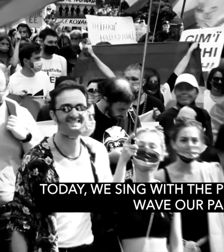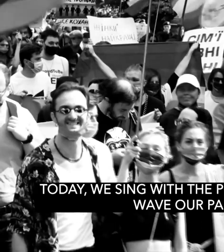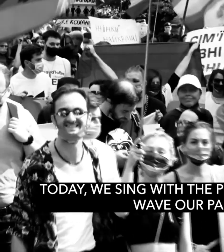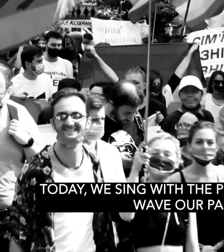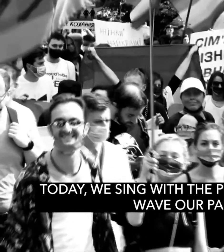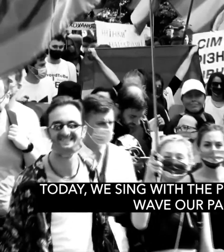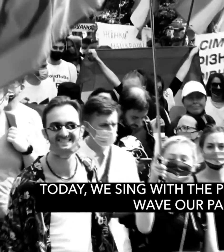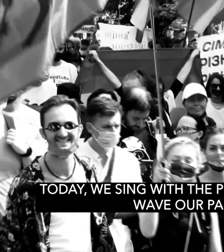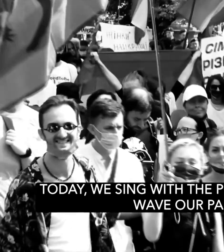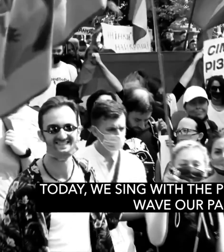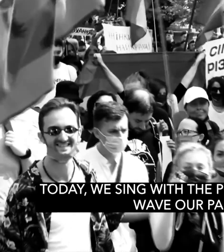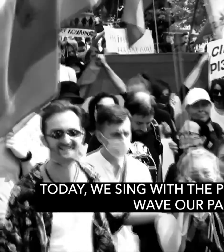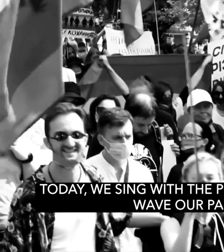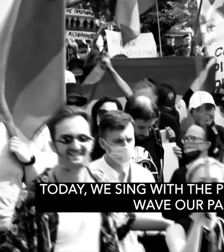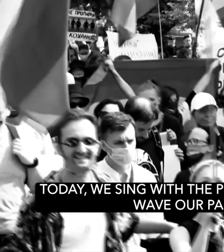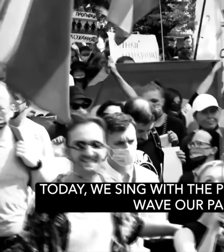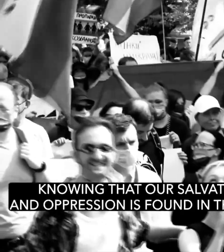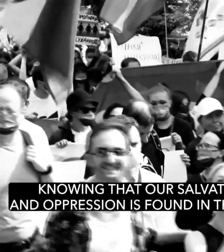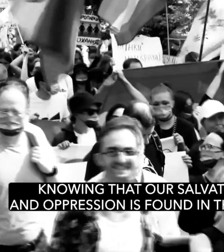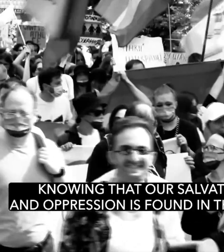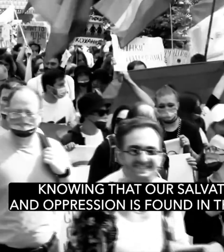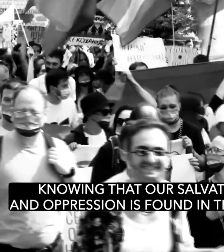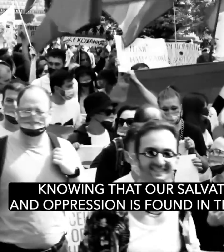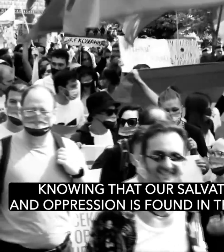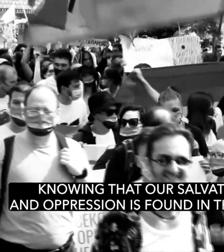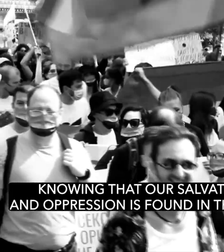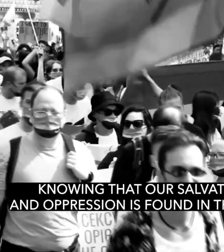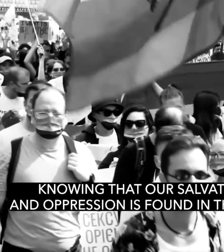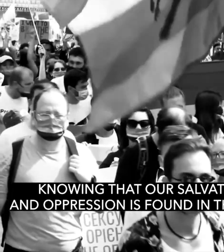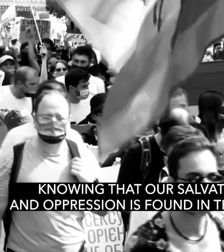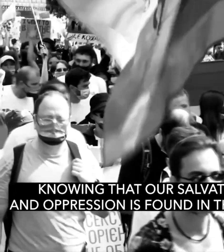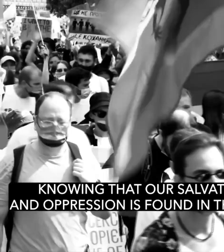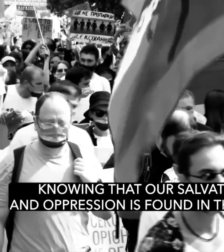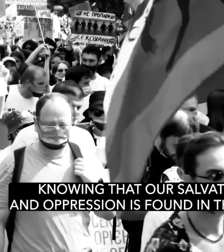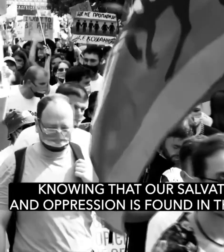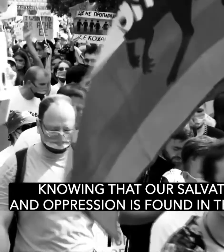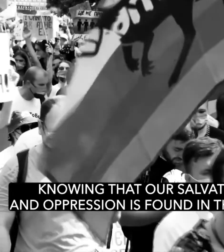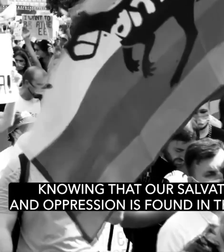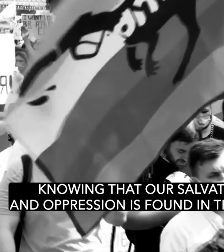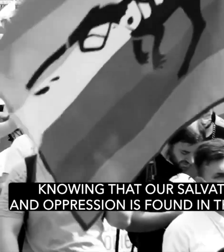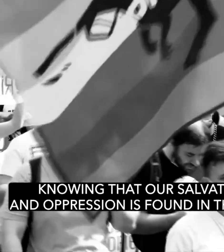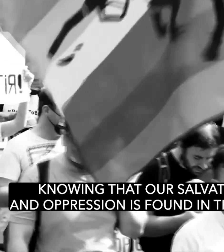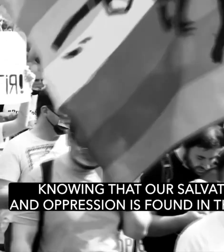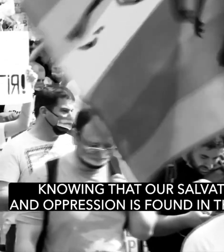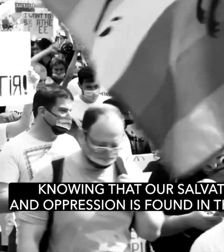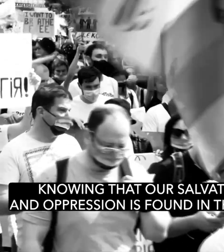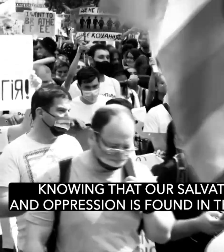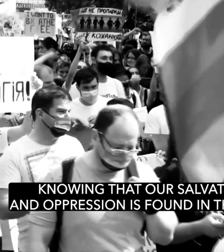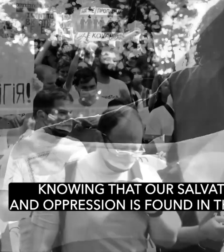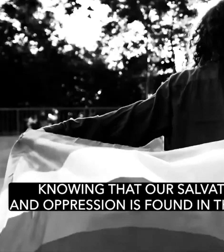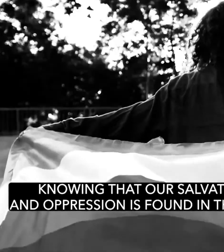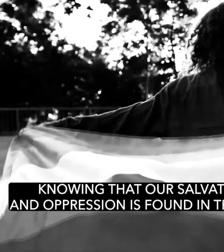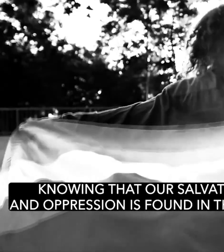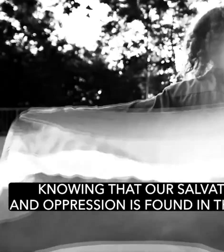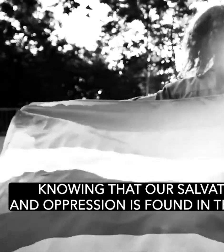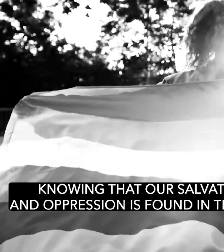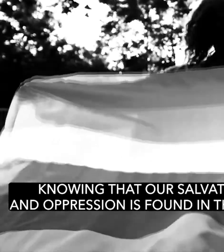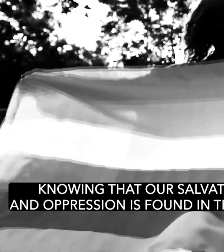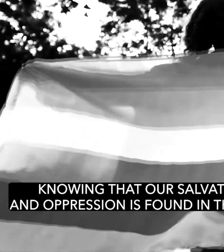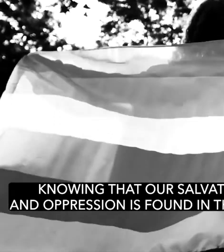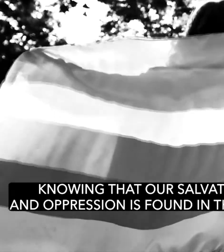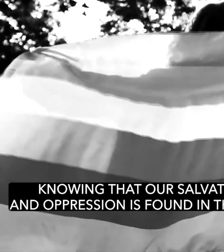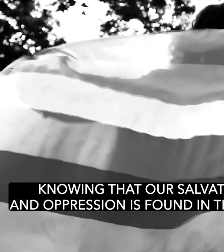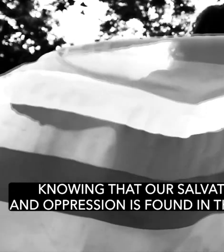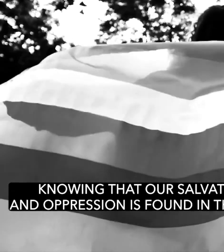and symbolically wave our palm branches, knowing that our salvation from human violence and oppression is found in